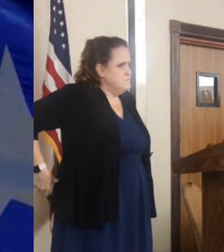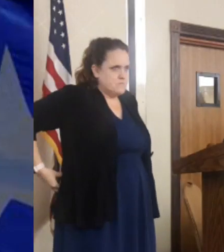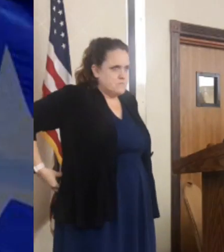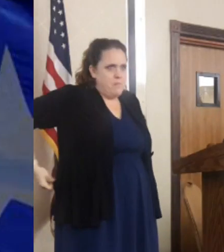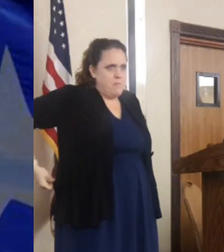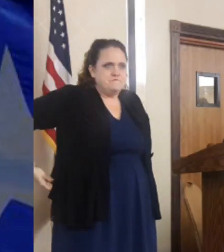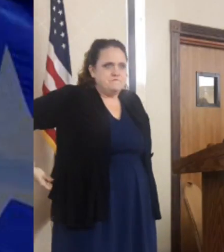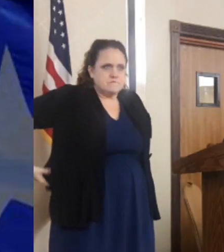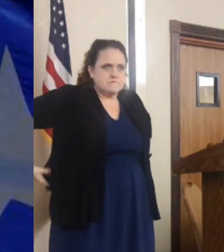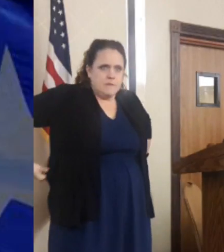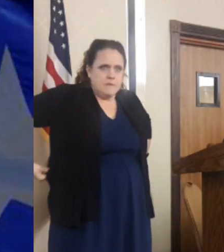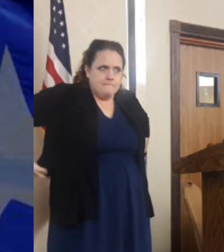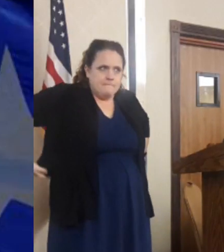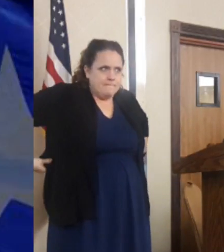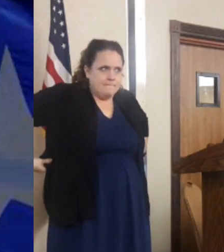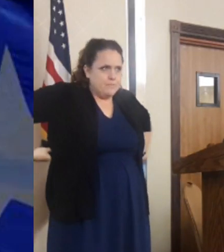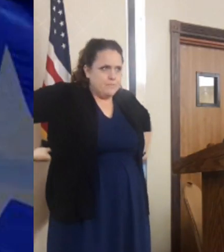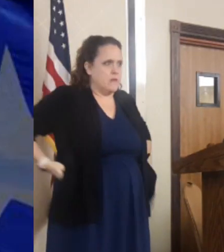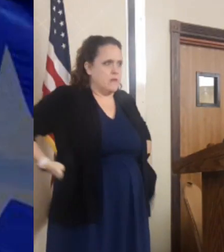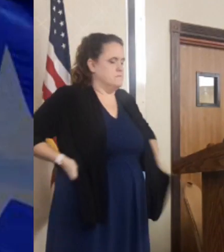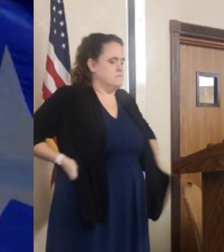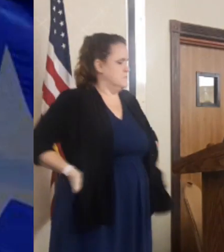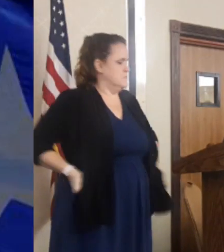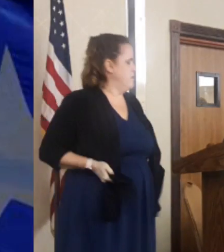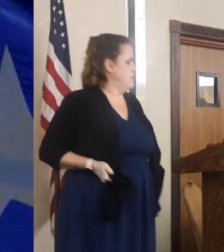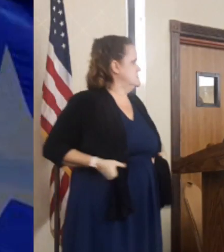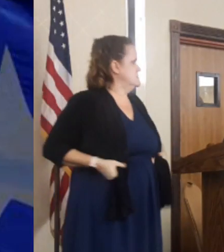This is the same screw we used last time, isn't it?